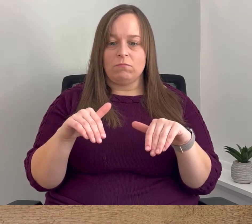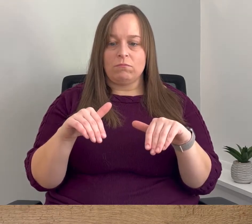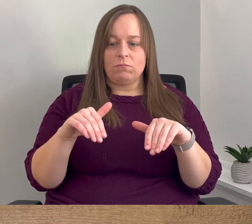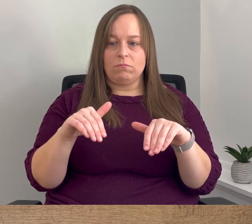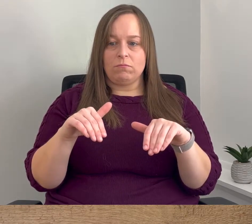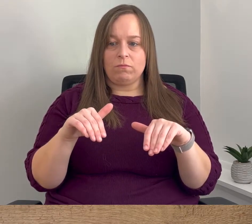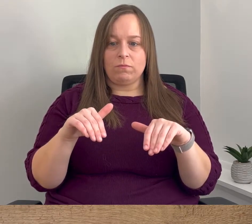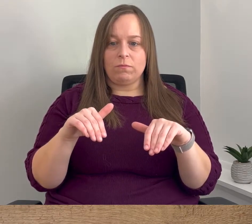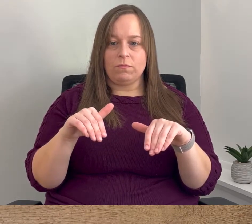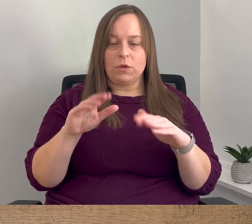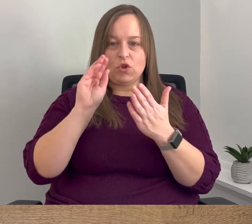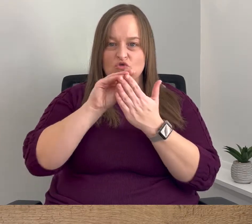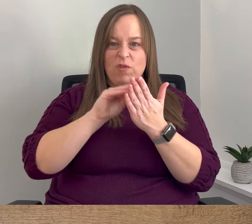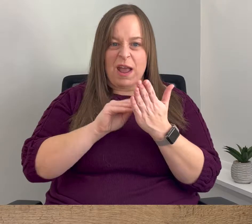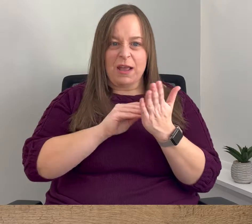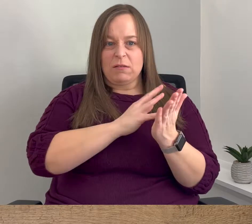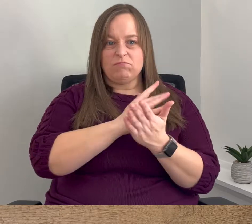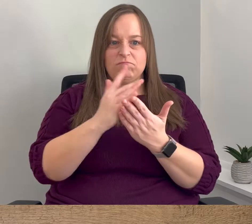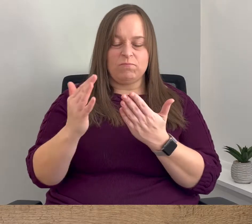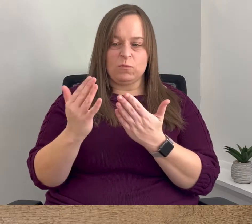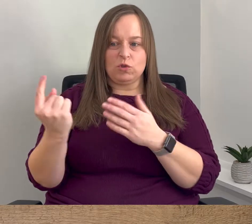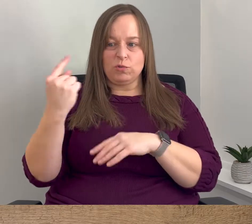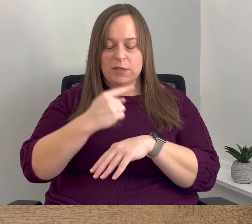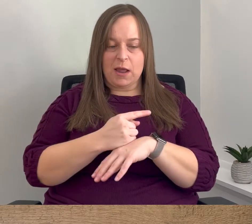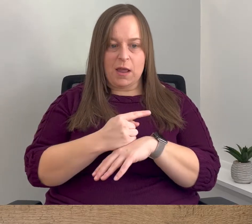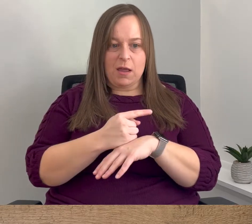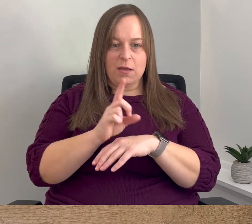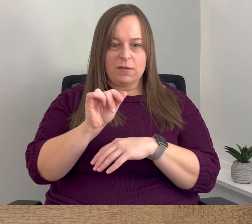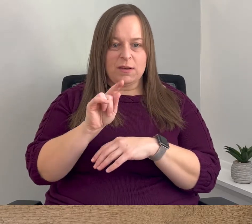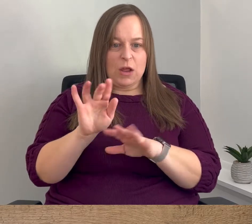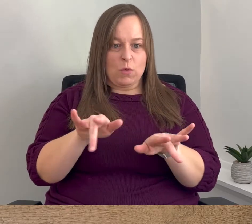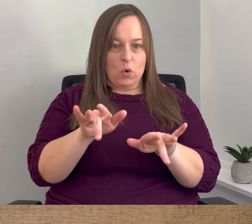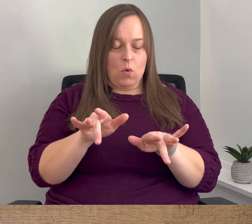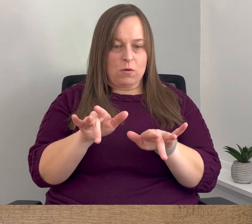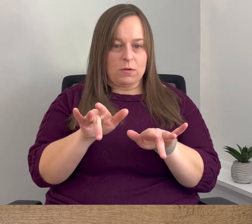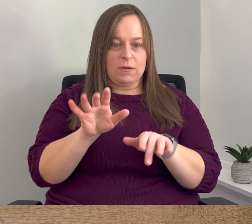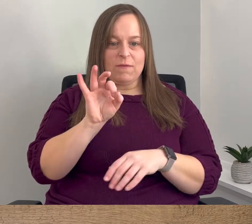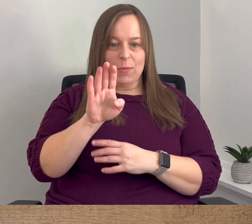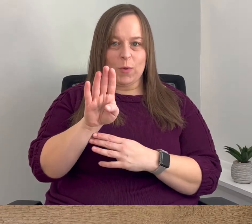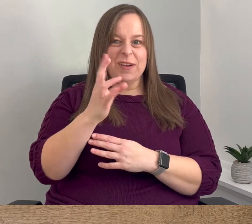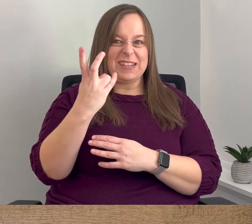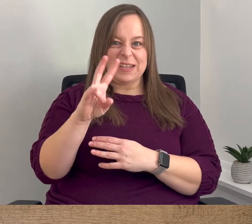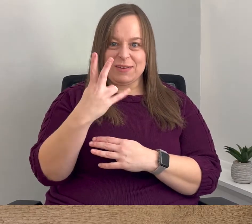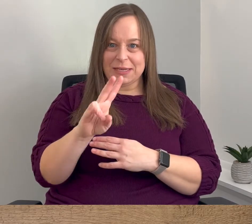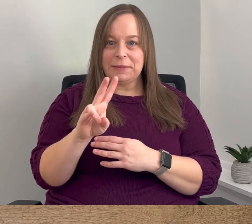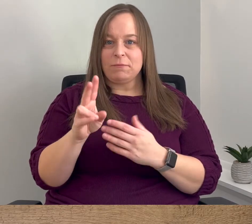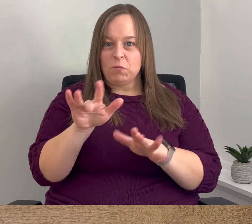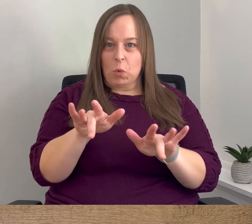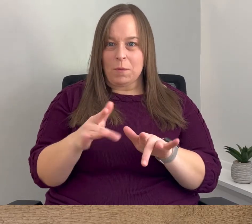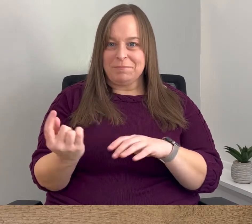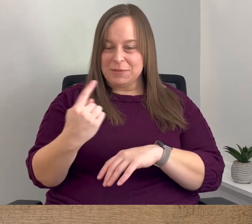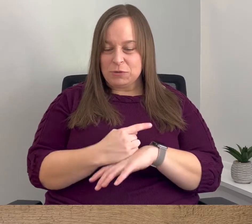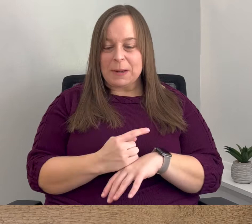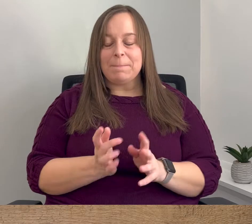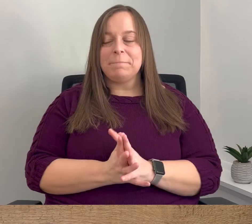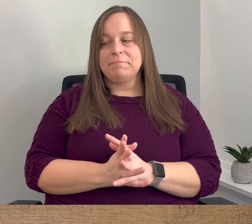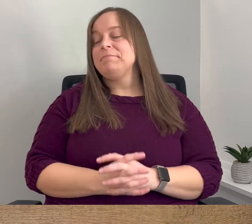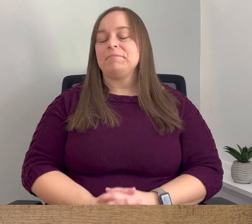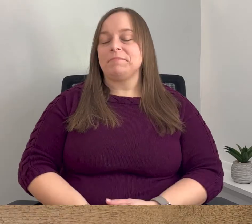goes into, this is tracking all the way to today, which is, when I'm recording this, is February